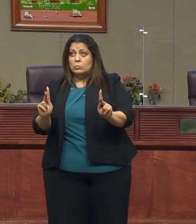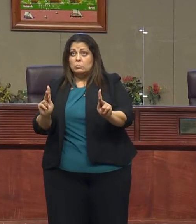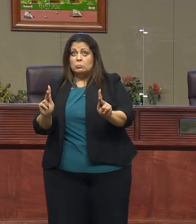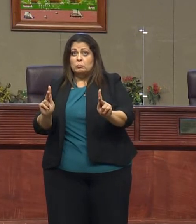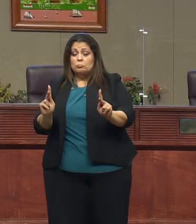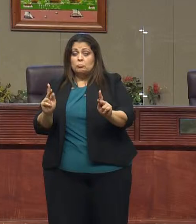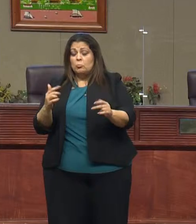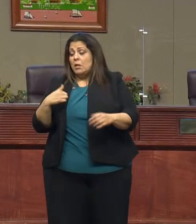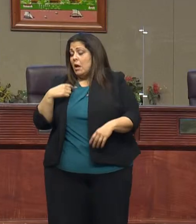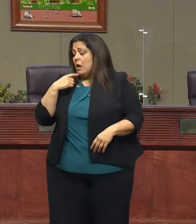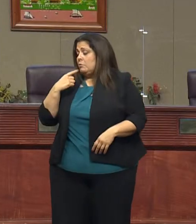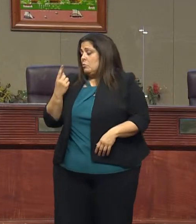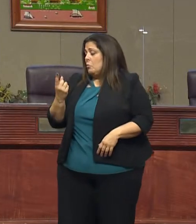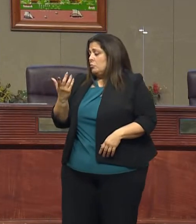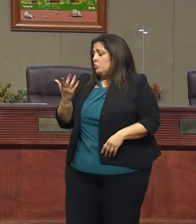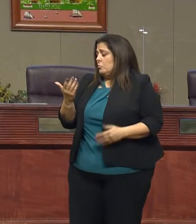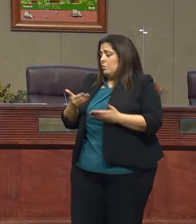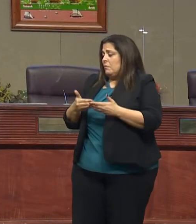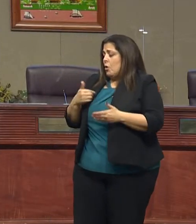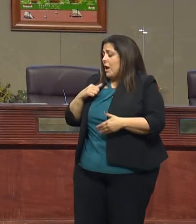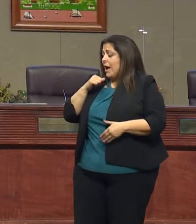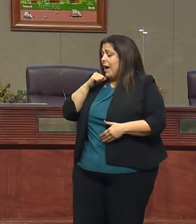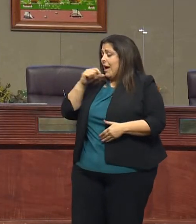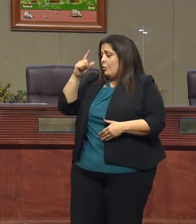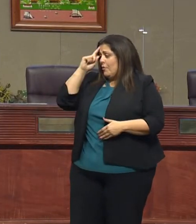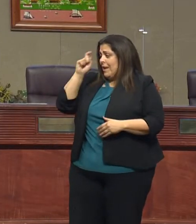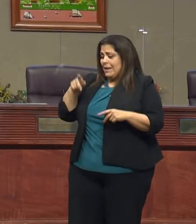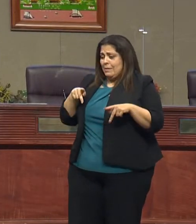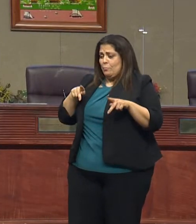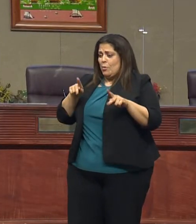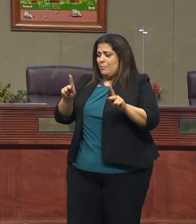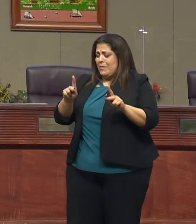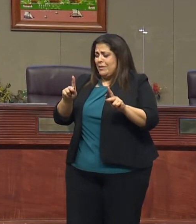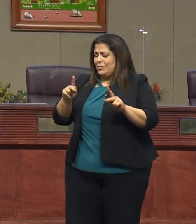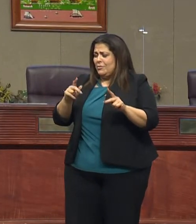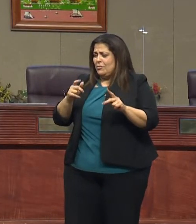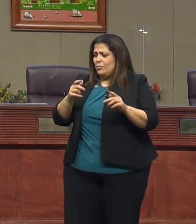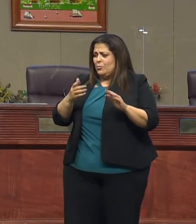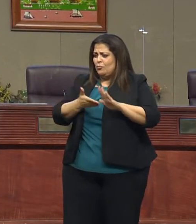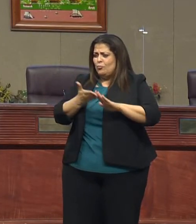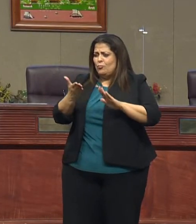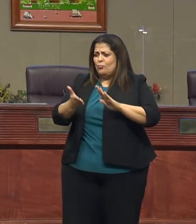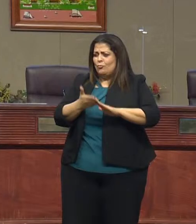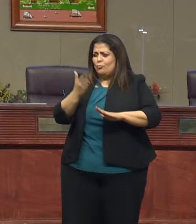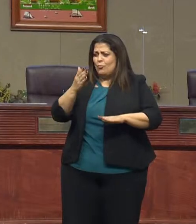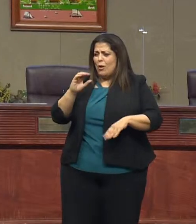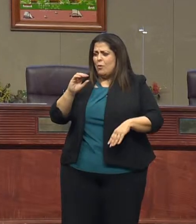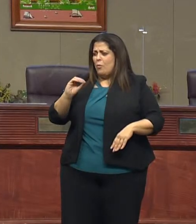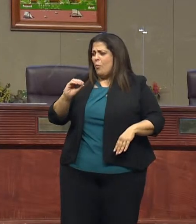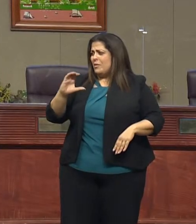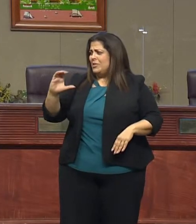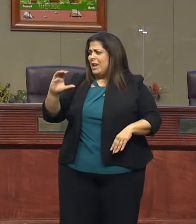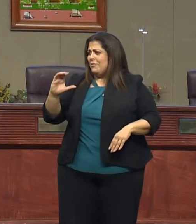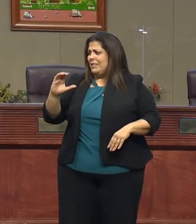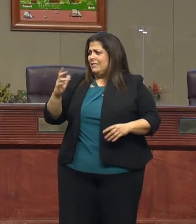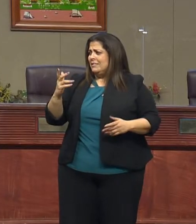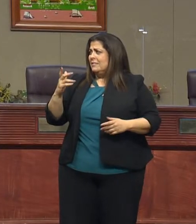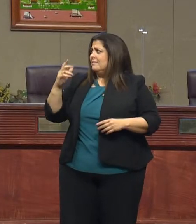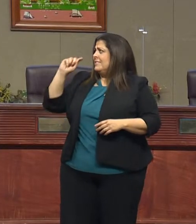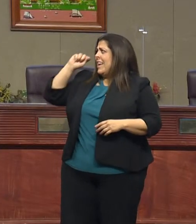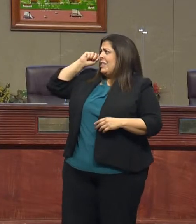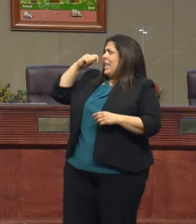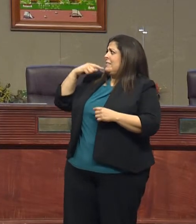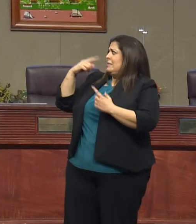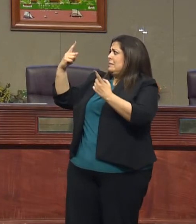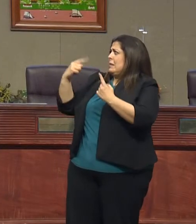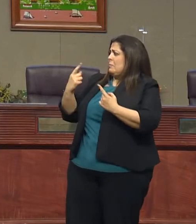told you before, I don't feel like I have to get permission to be the mayor of Orange County from Tallahassee. We're going to make decisions